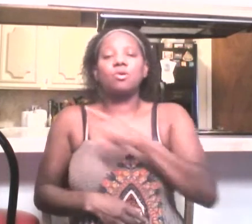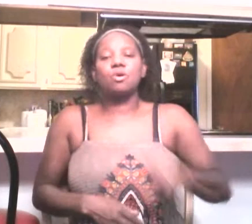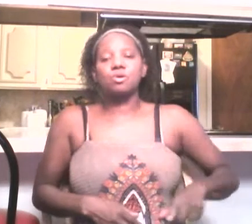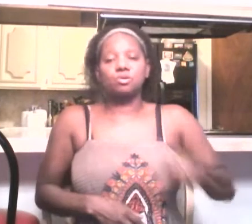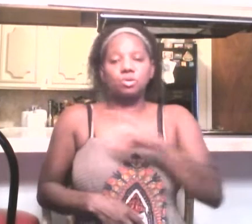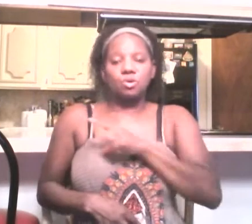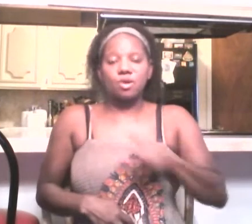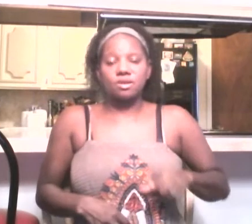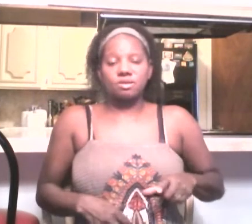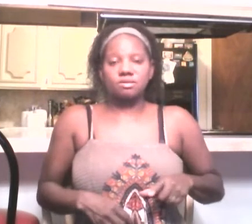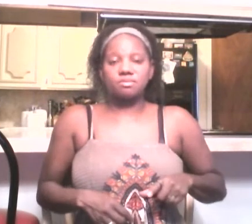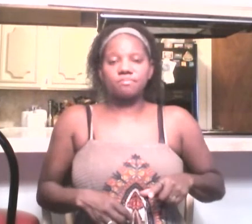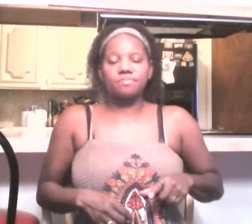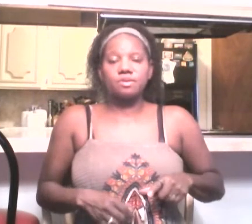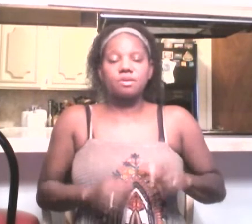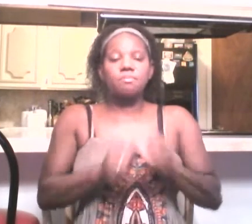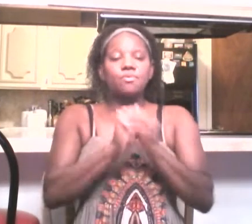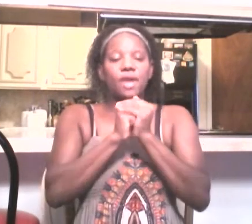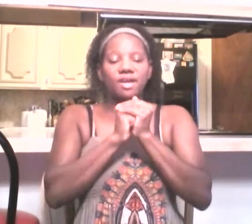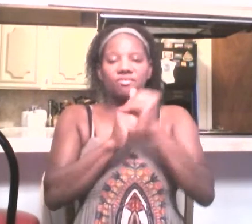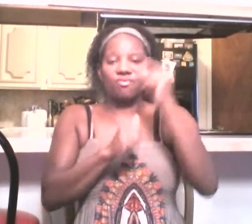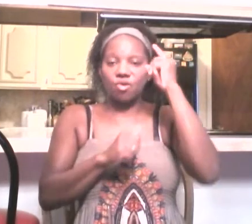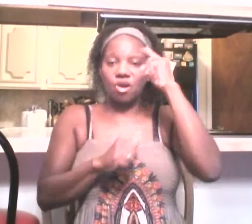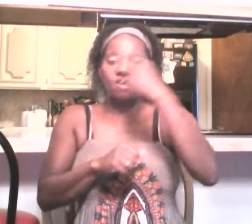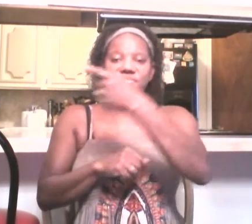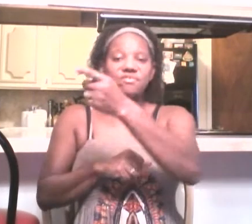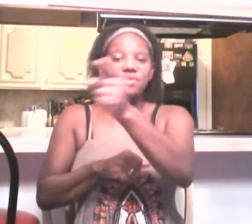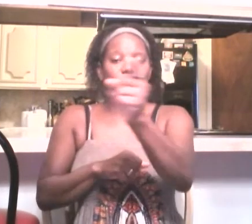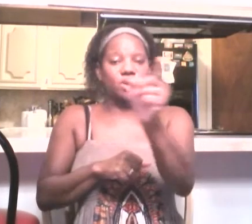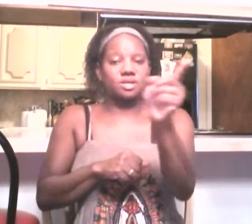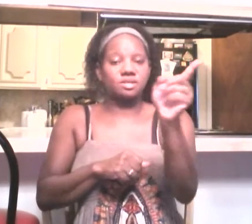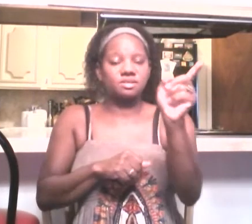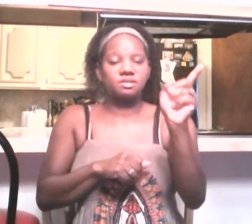Lord, O Lord, pray for everyone